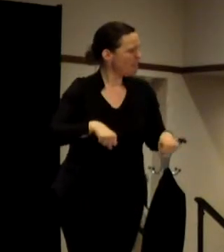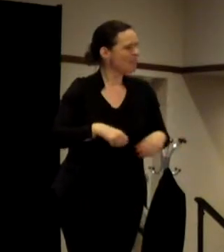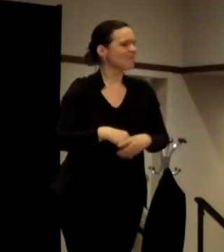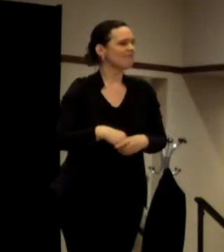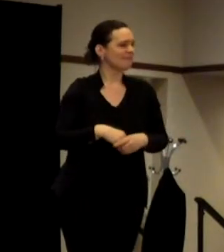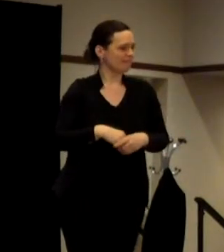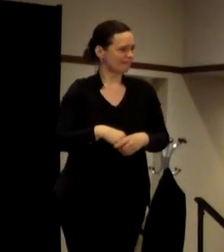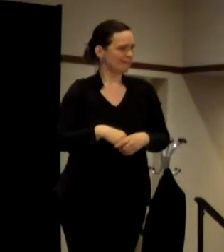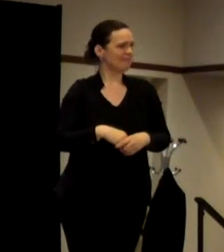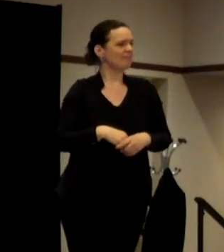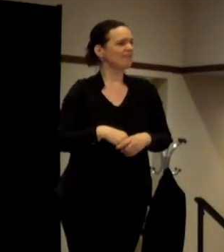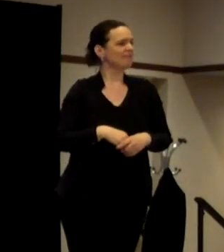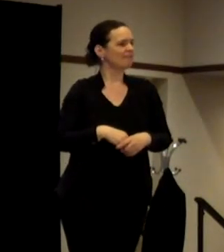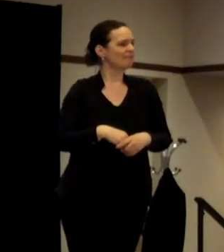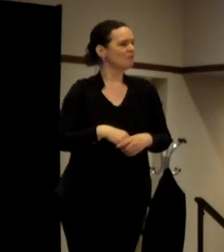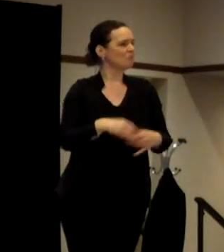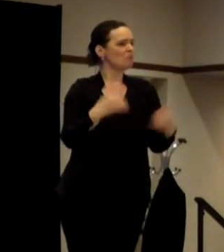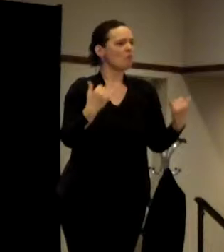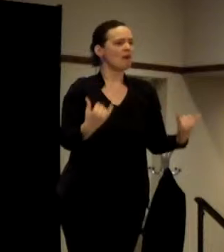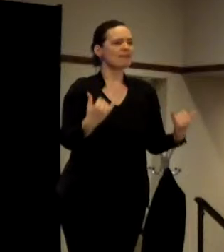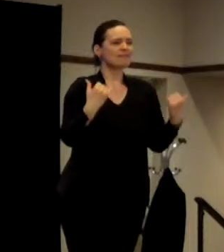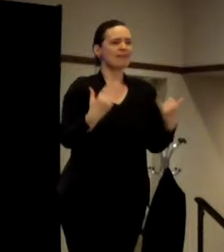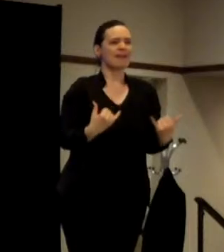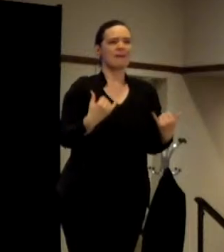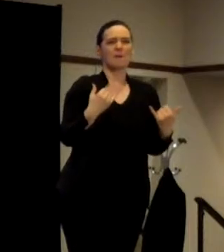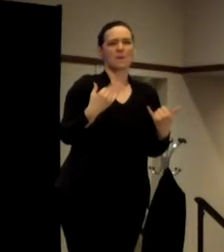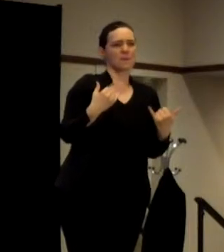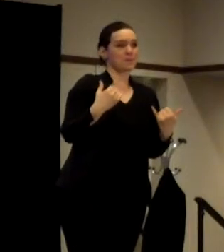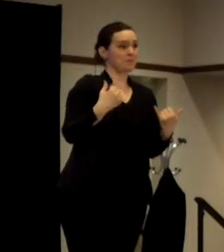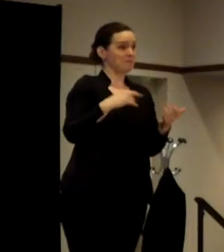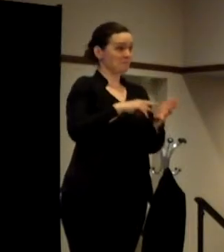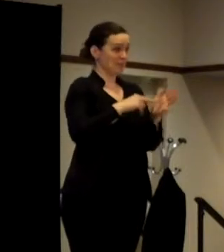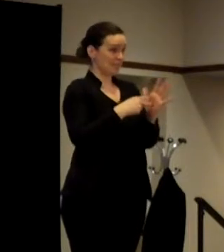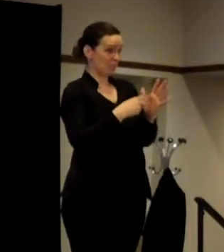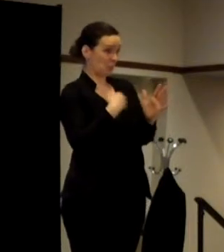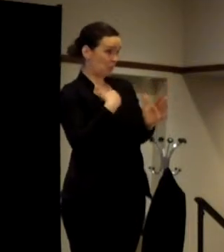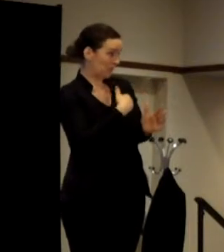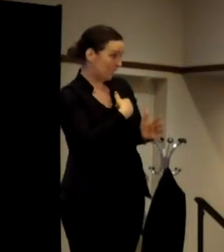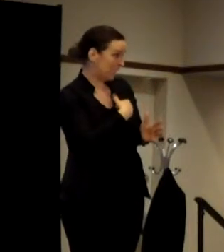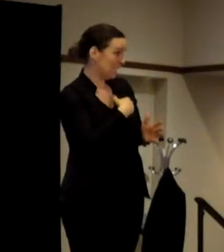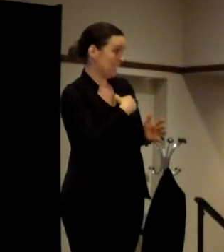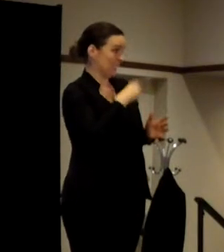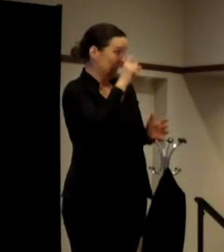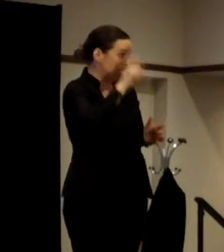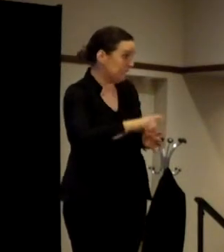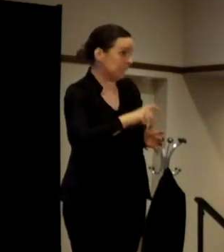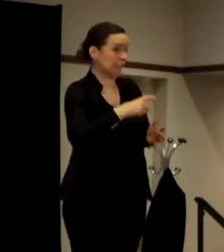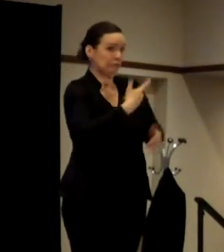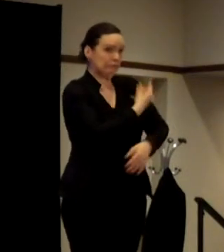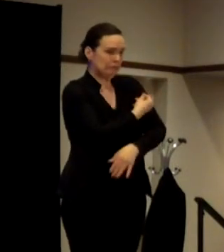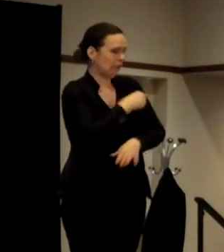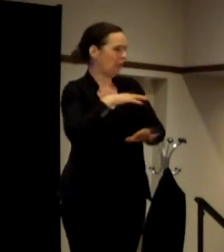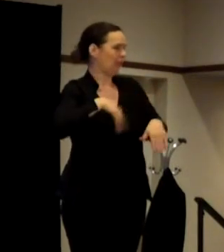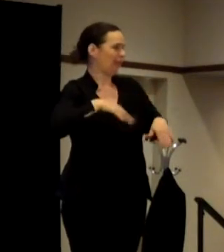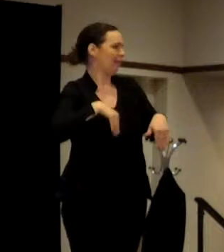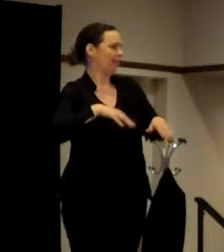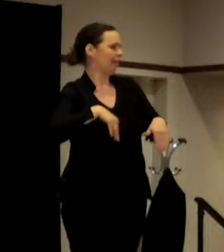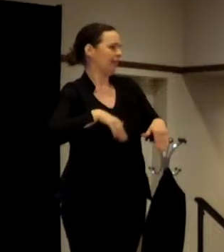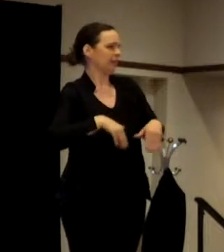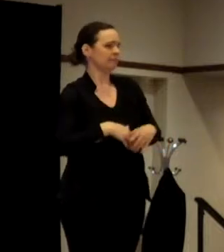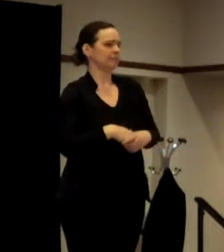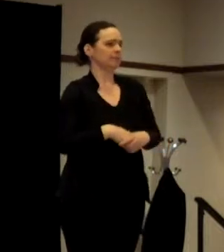because the demand isn't there. It's not as much demand. As soon as things get opened up again, we'll be asking for